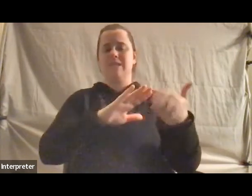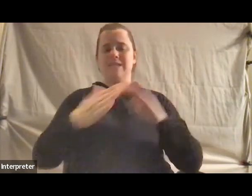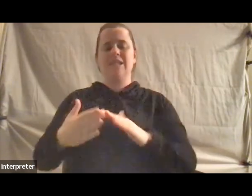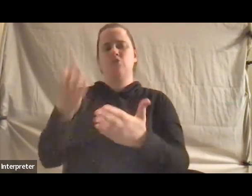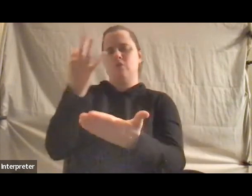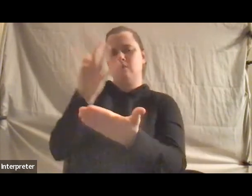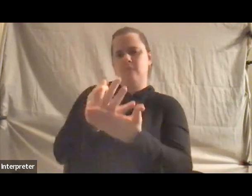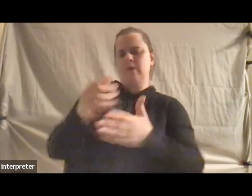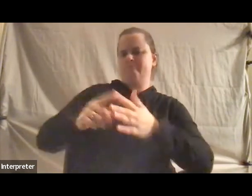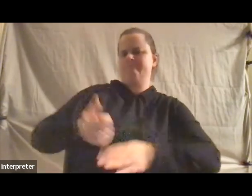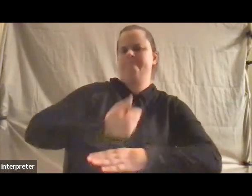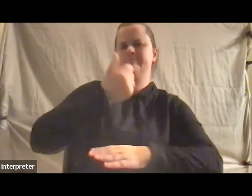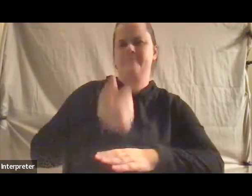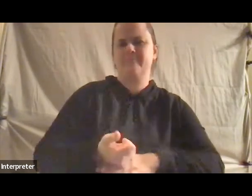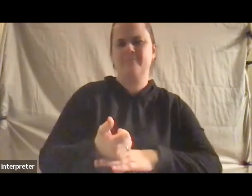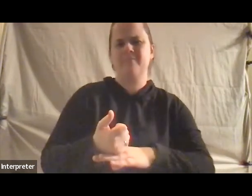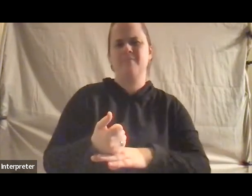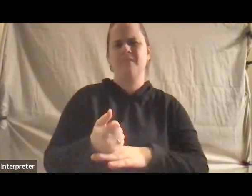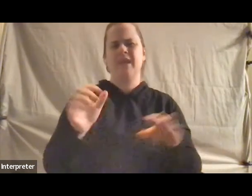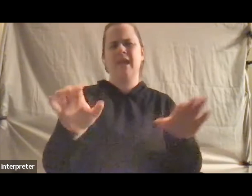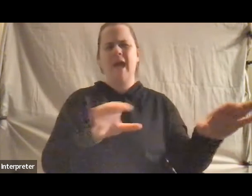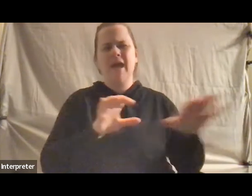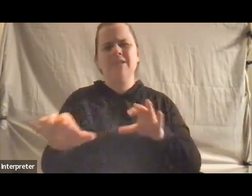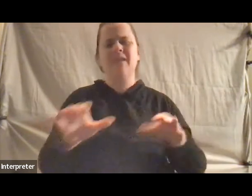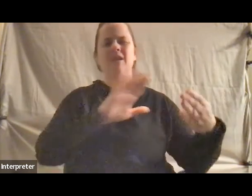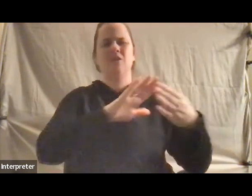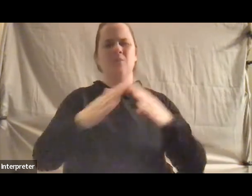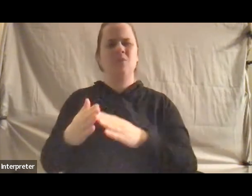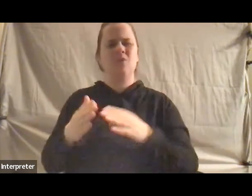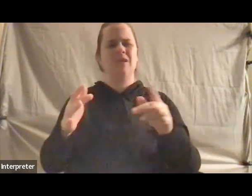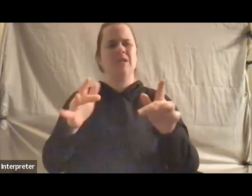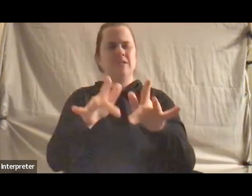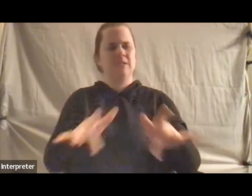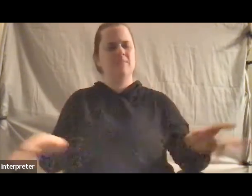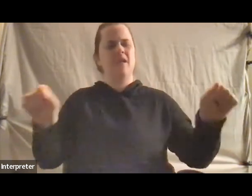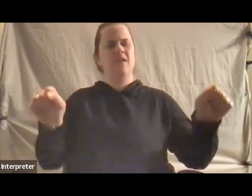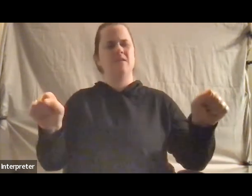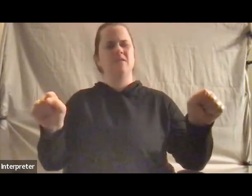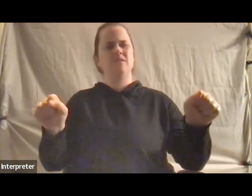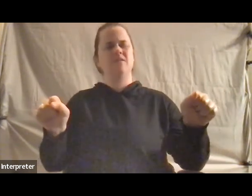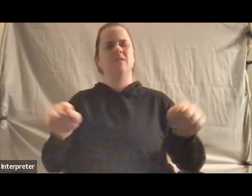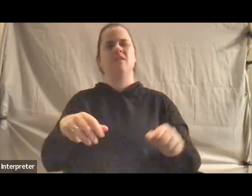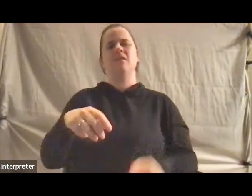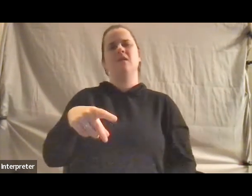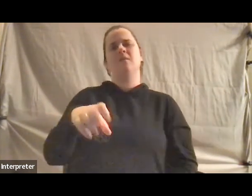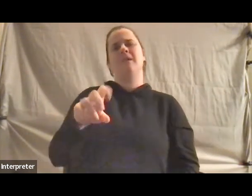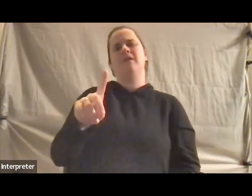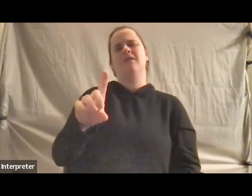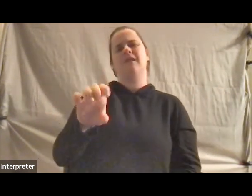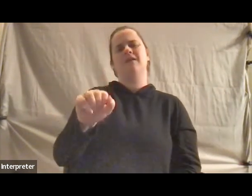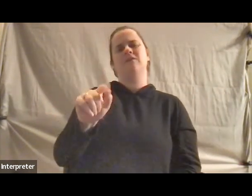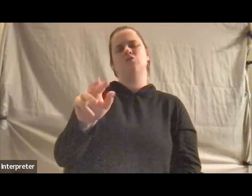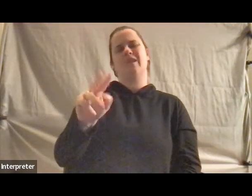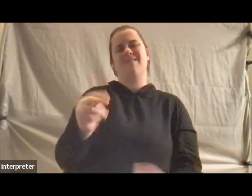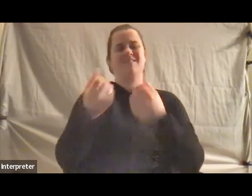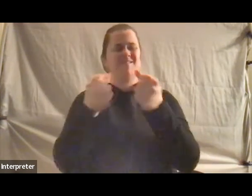activating green space with a community garden, installing a new public art piece, pedestrian safety and traffic